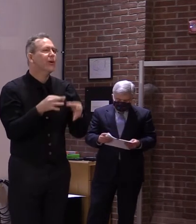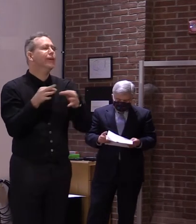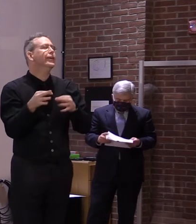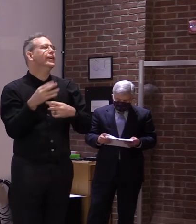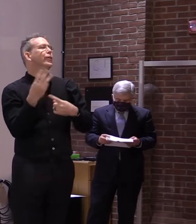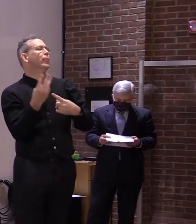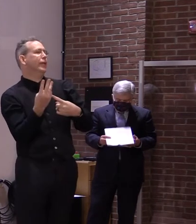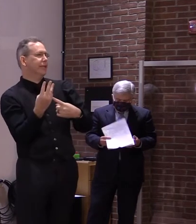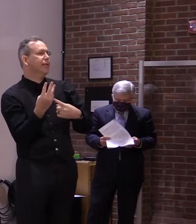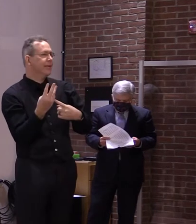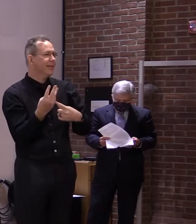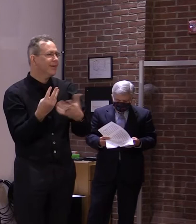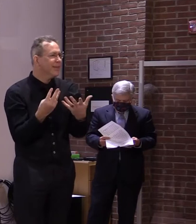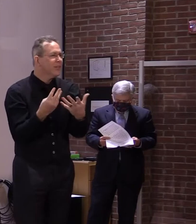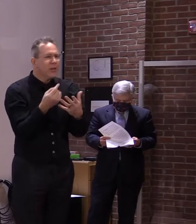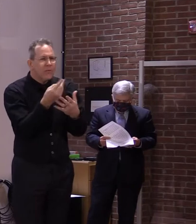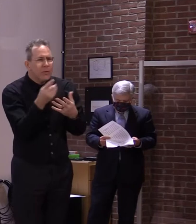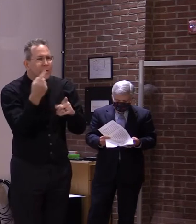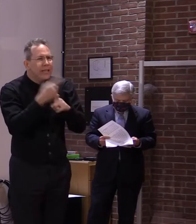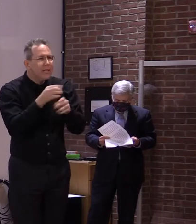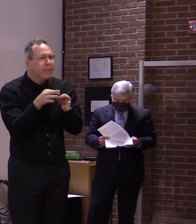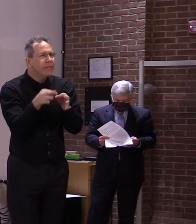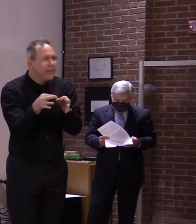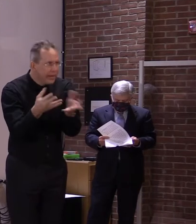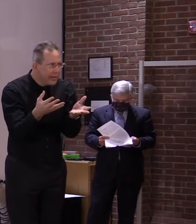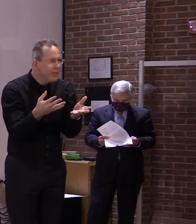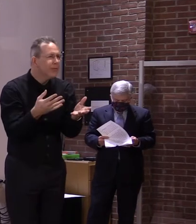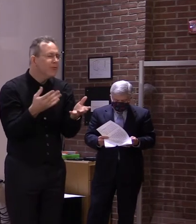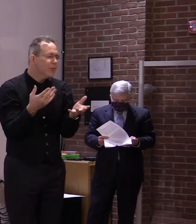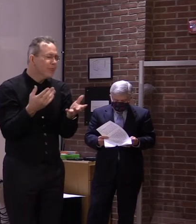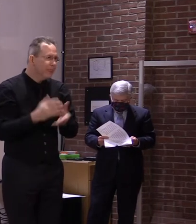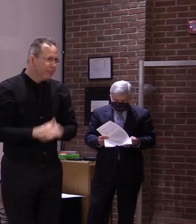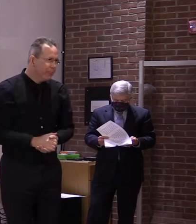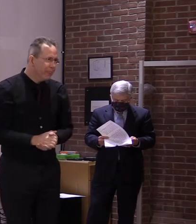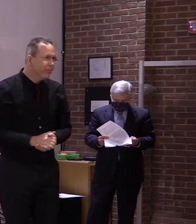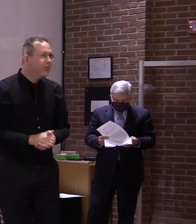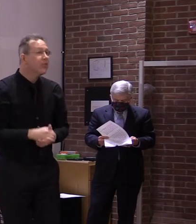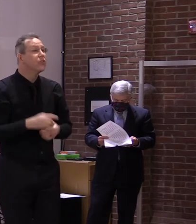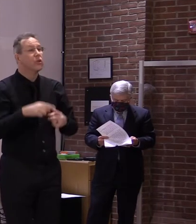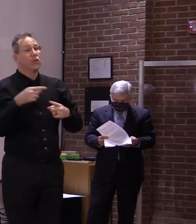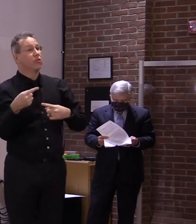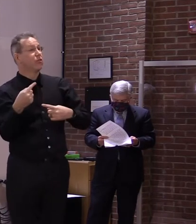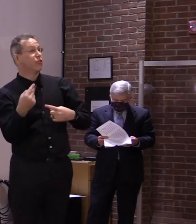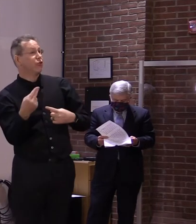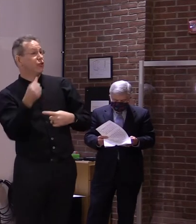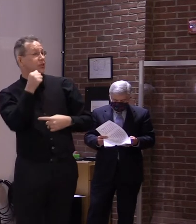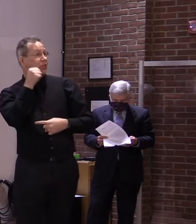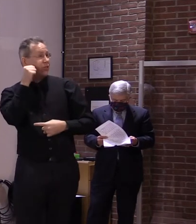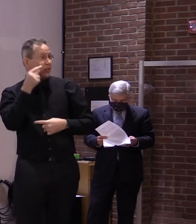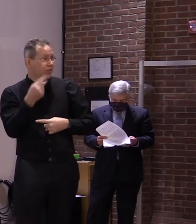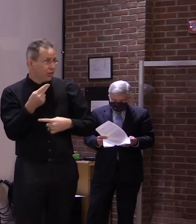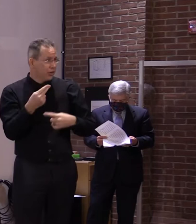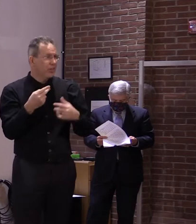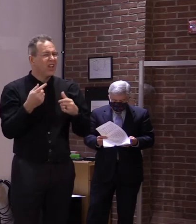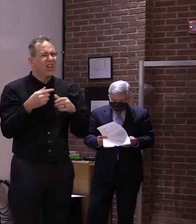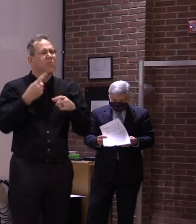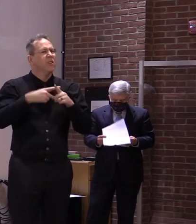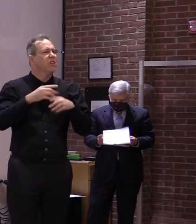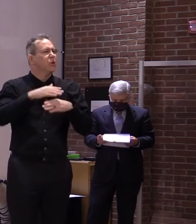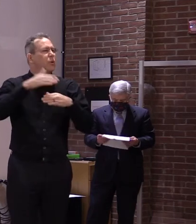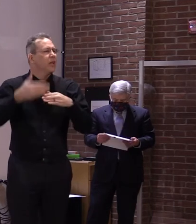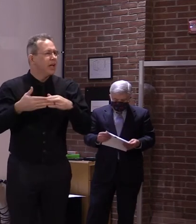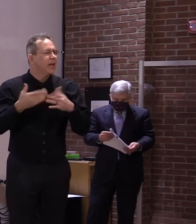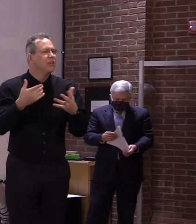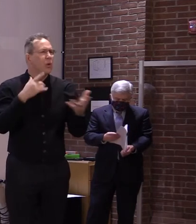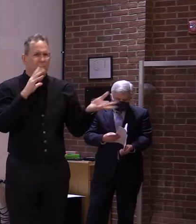back so wednesday's results should be back soon but thursdays won't be back in until the weekend so i'll provide an update on this week's